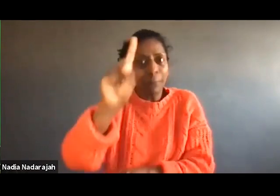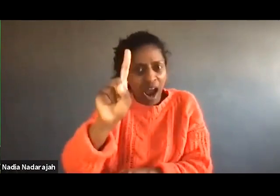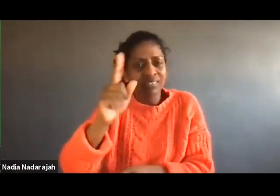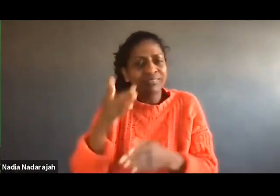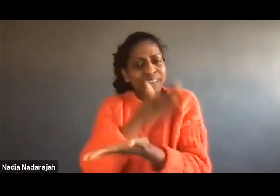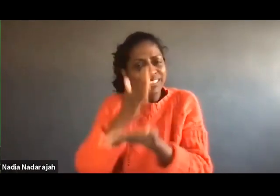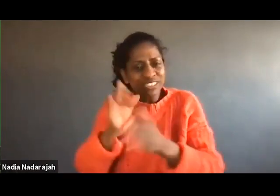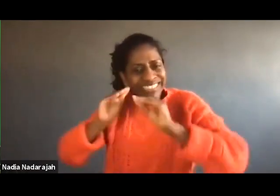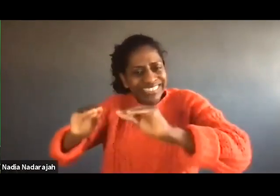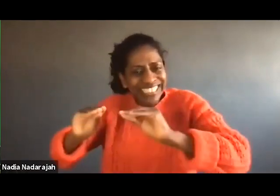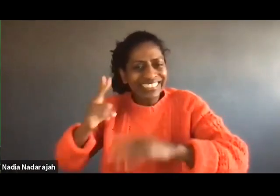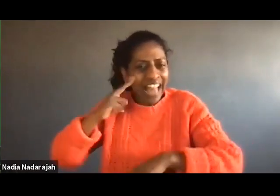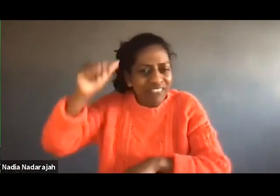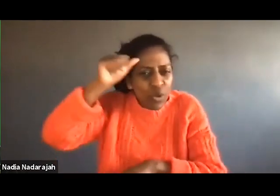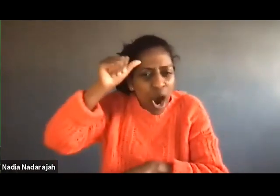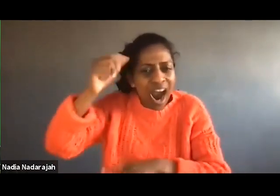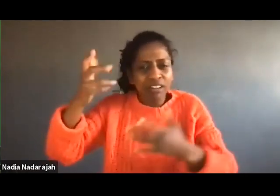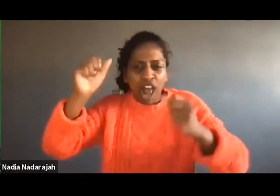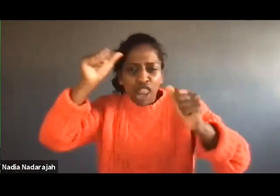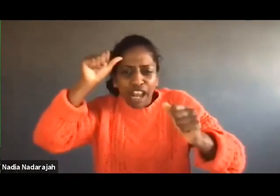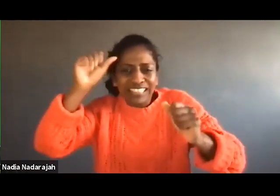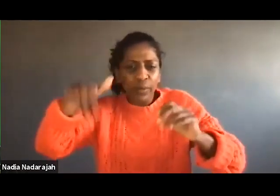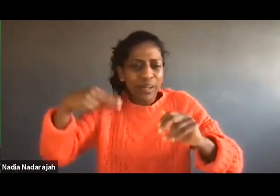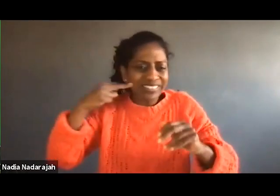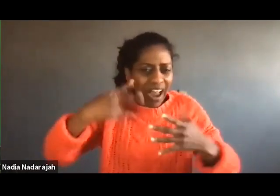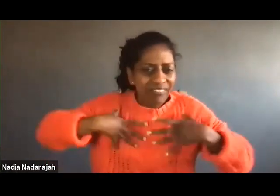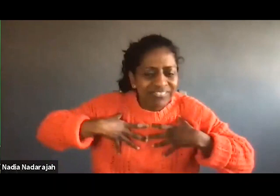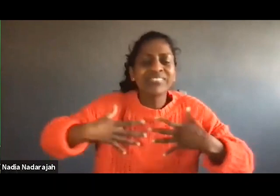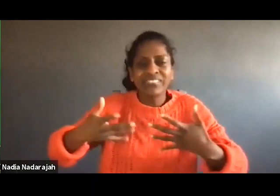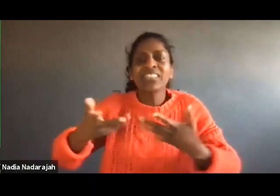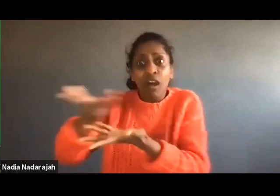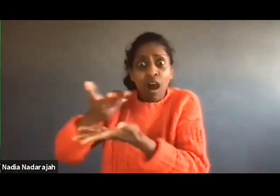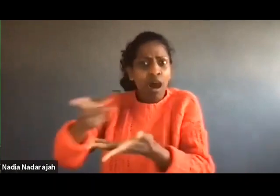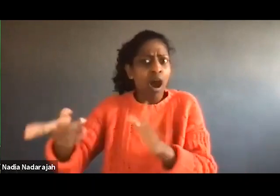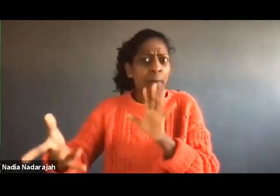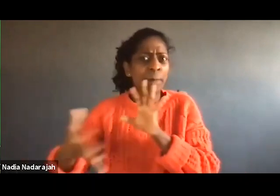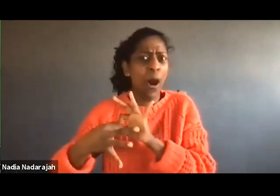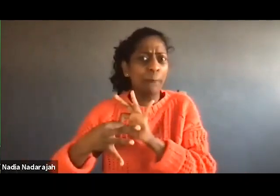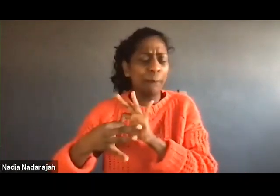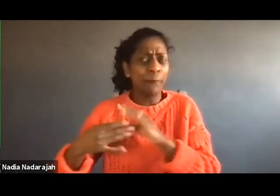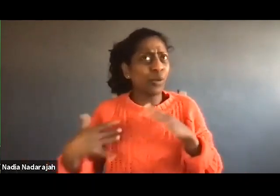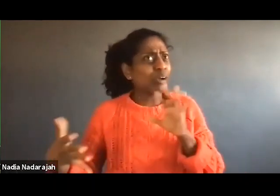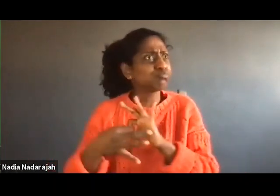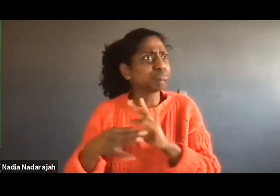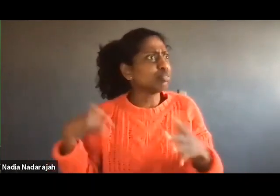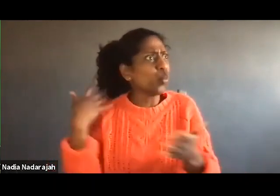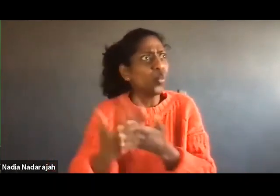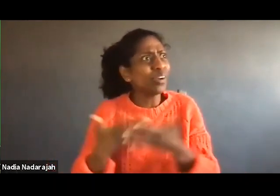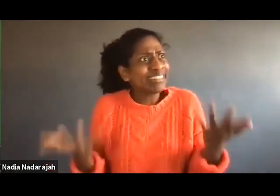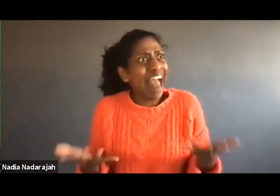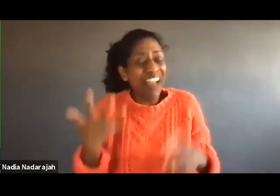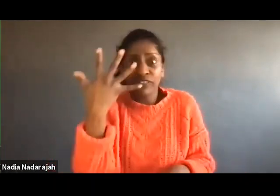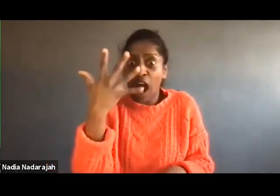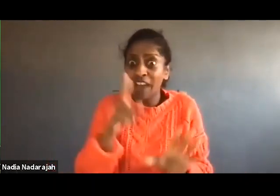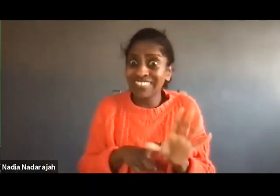the acting world, because this can help you with getting jobs. So what else is important to consider is teaching people that you work with deaf awareness